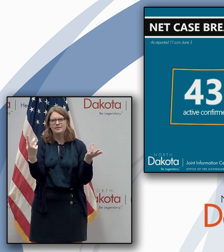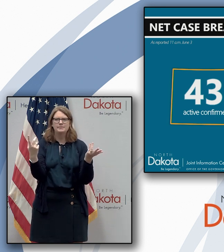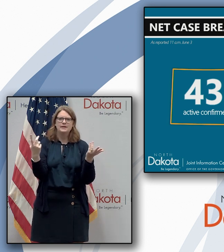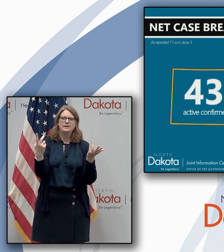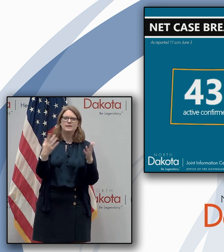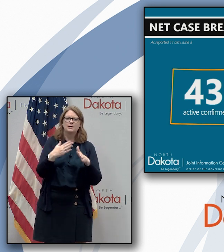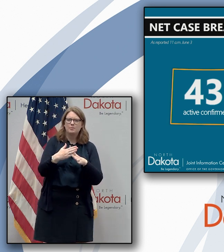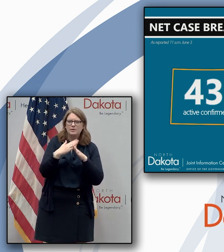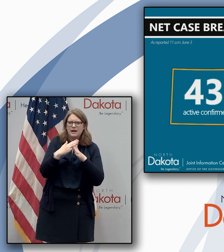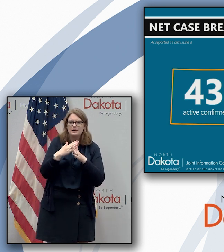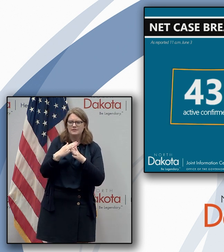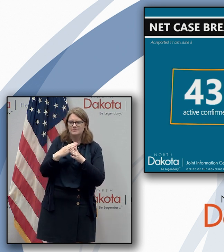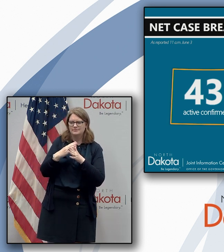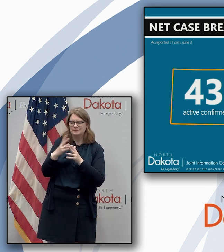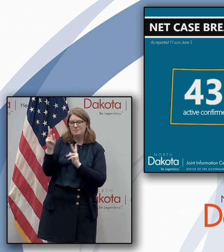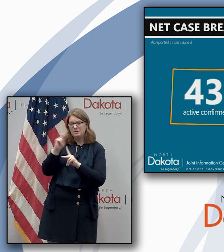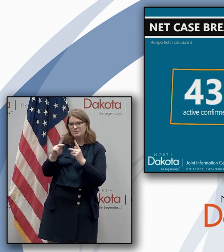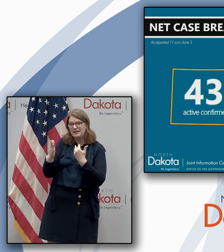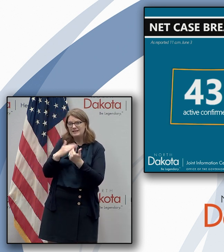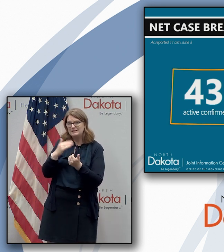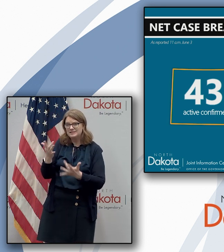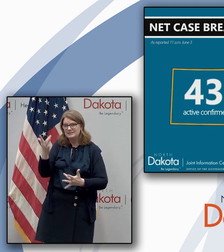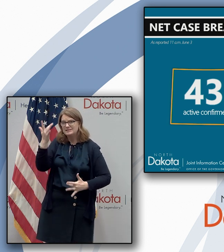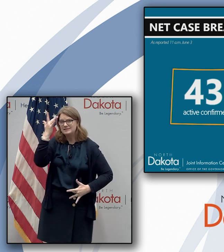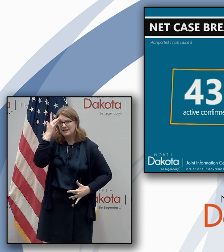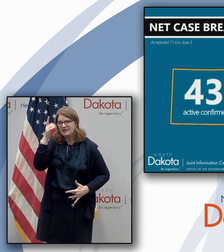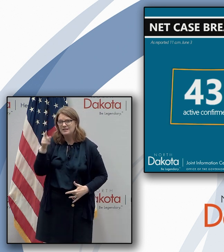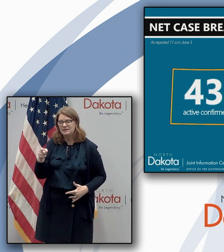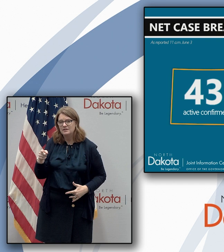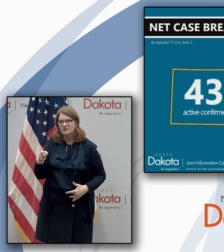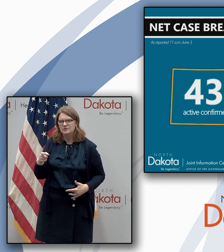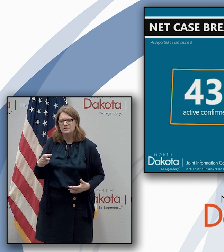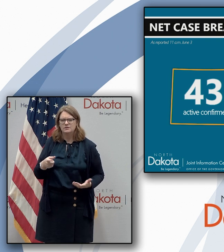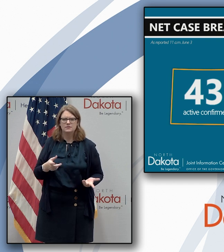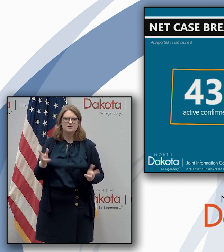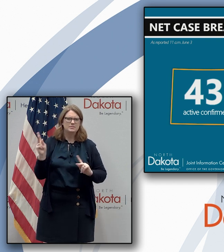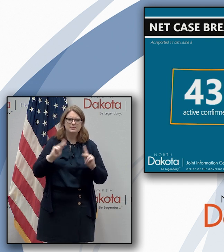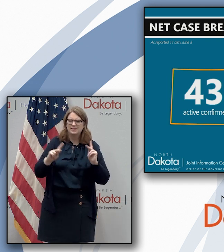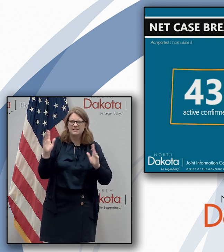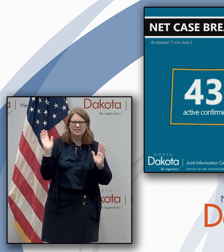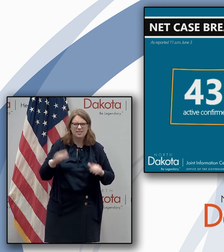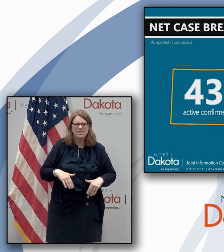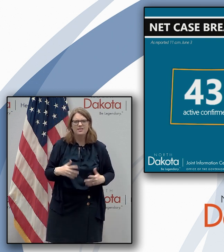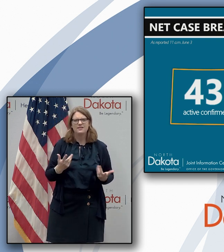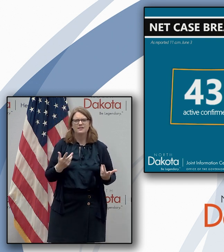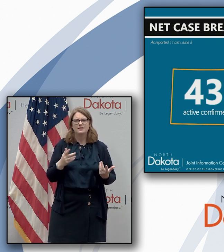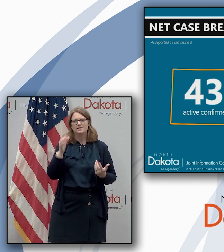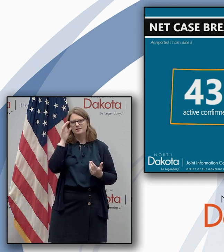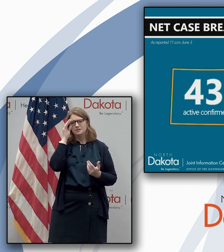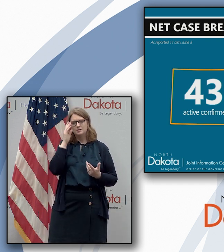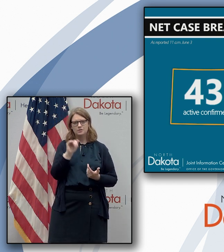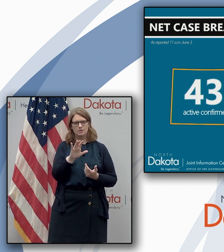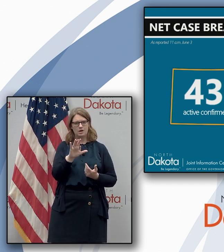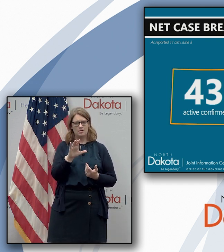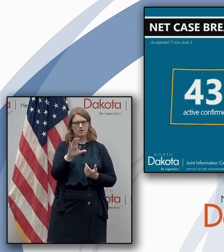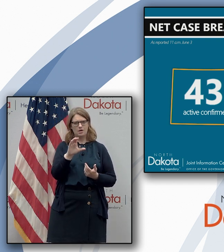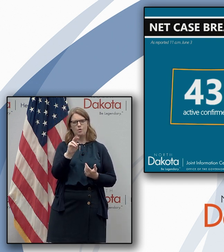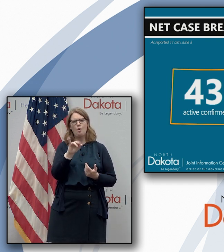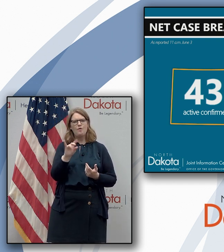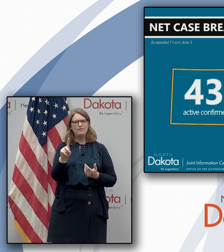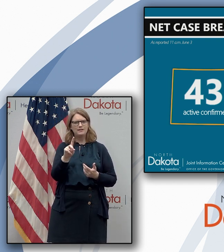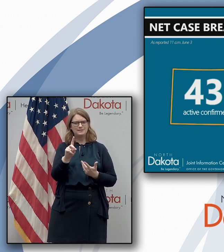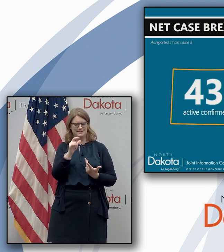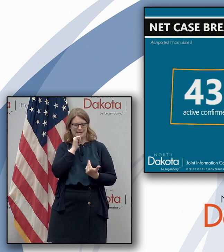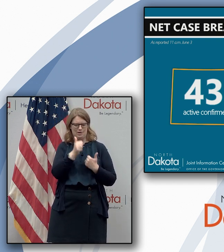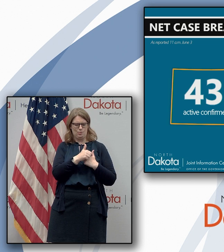about protecting the most vulnerable, and some people might say, why all the focus, or COVID isn't a big